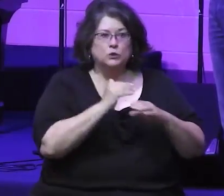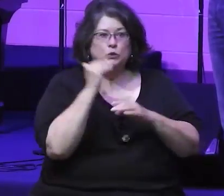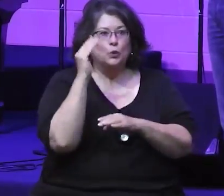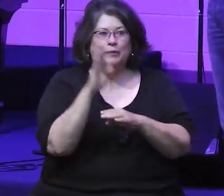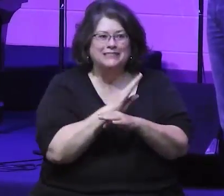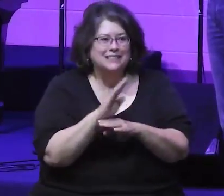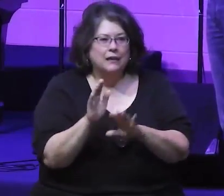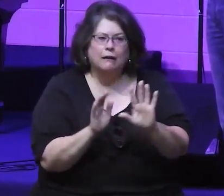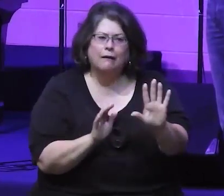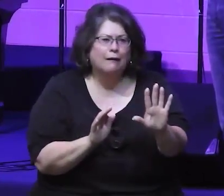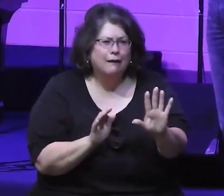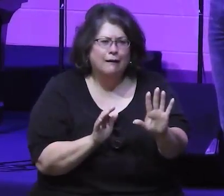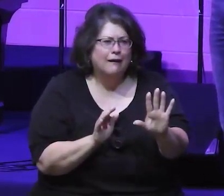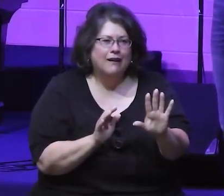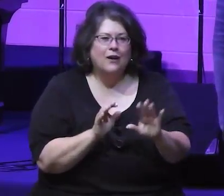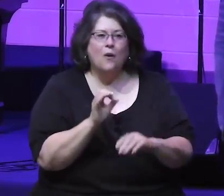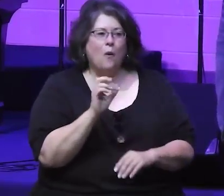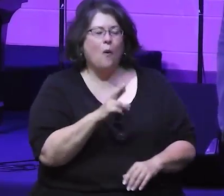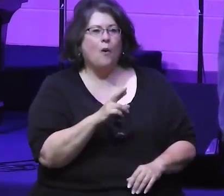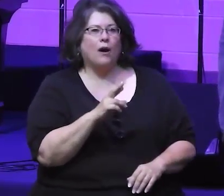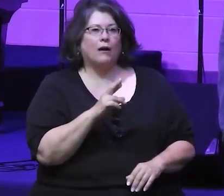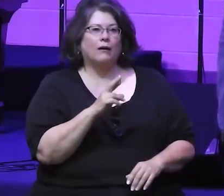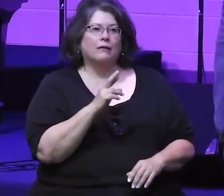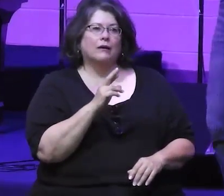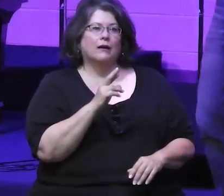expand further if I. Nope.